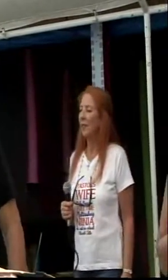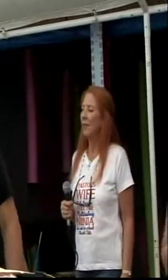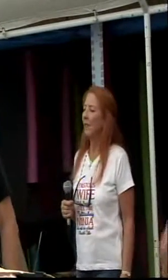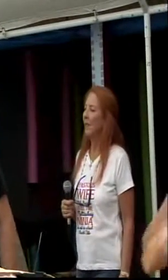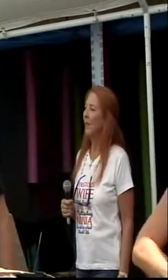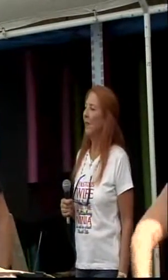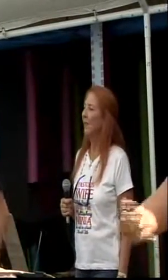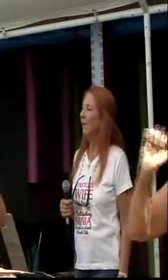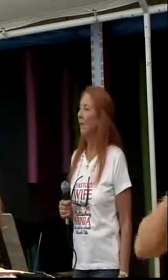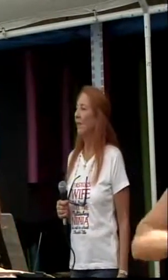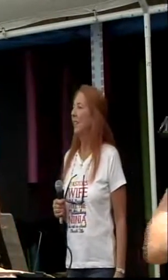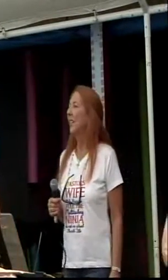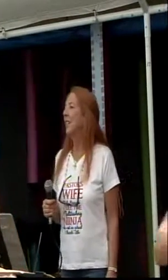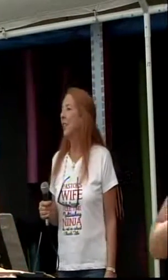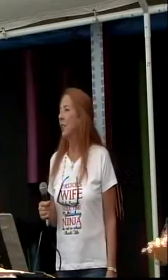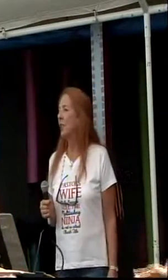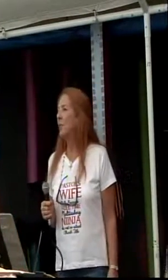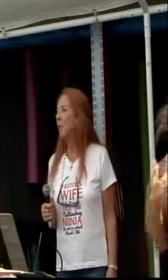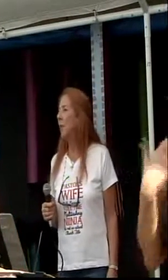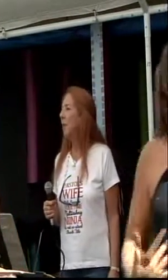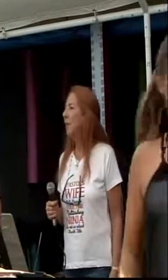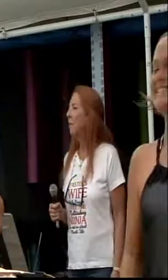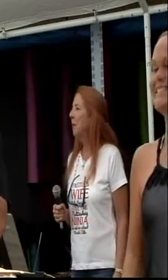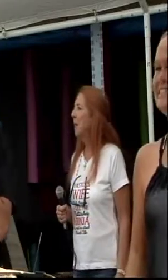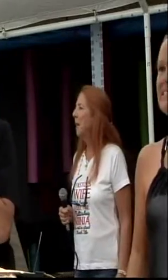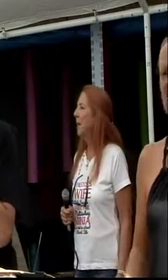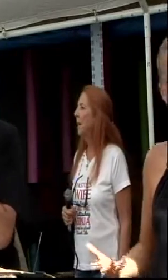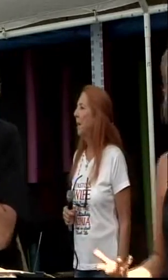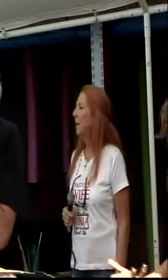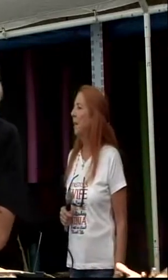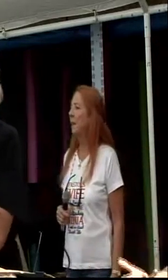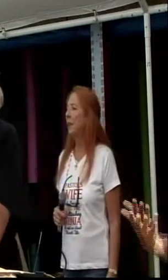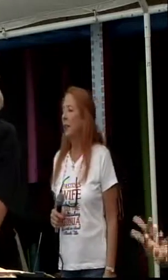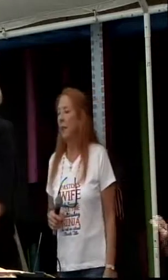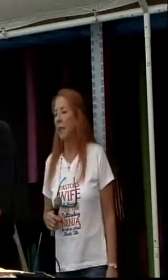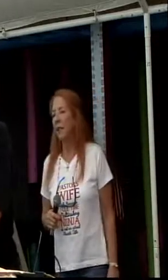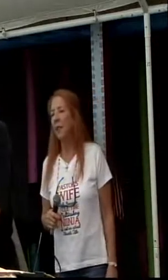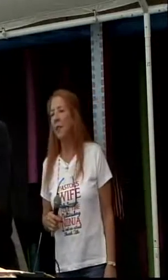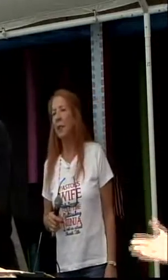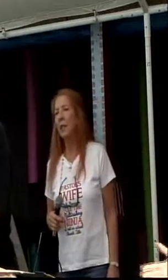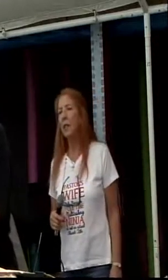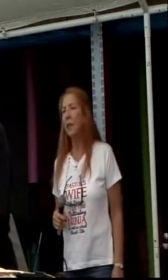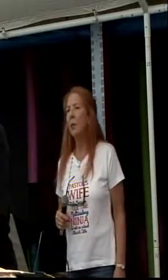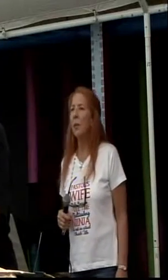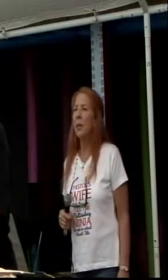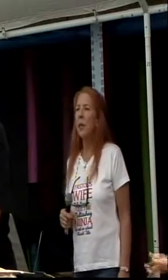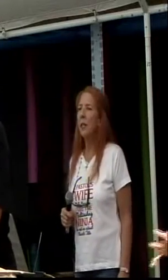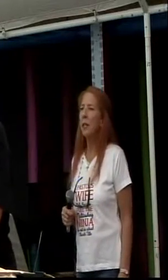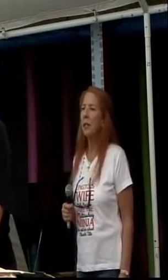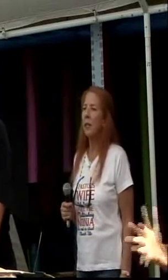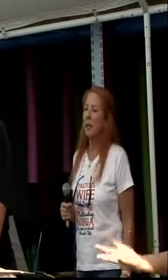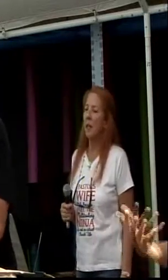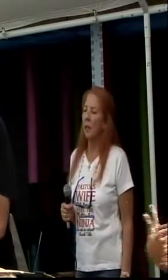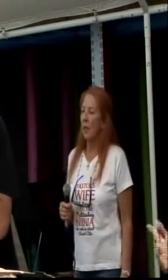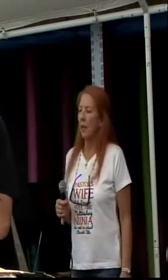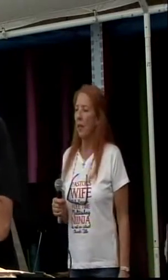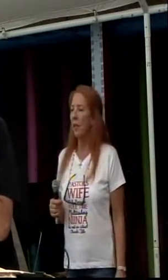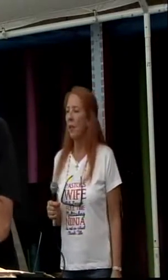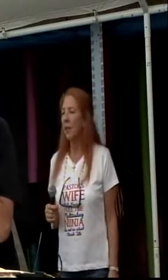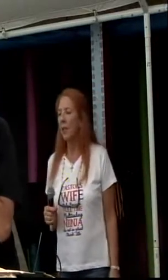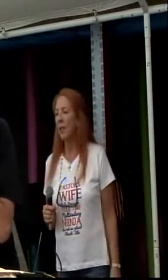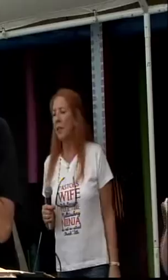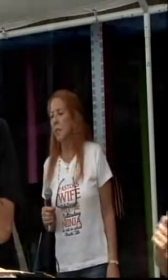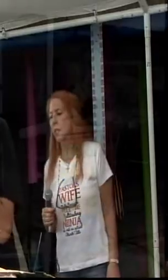I must afford? You can jumble them together, the conflict still remains.